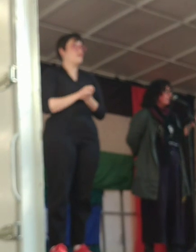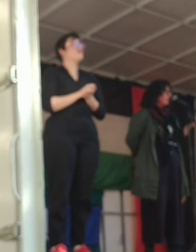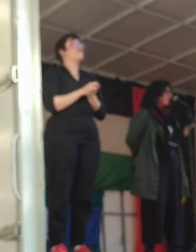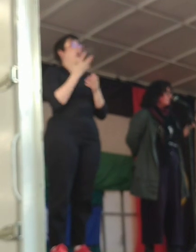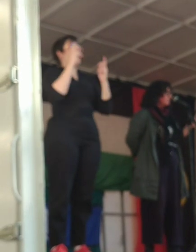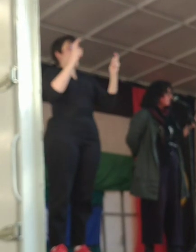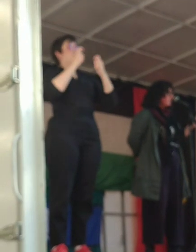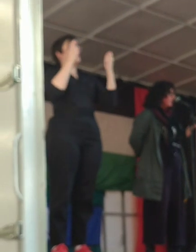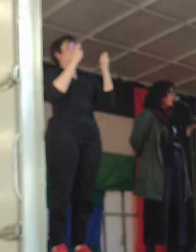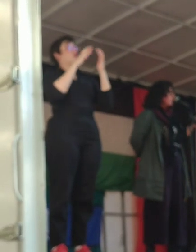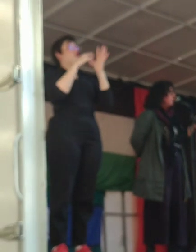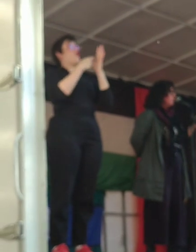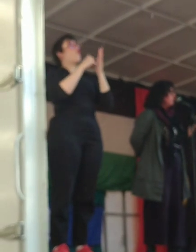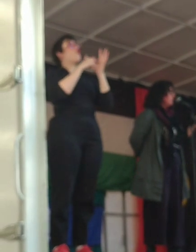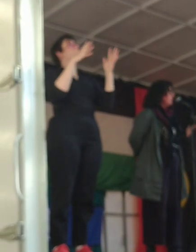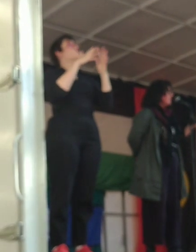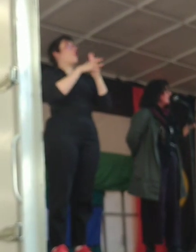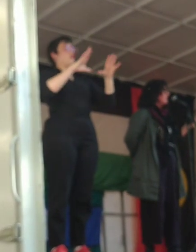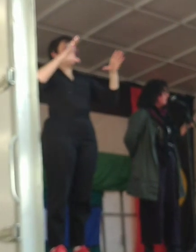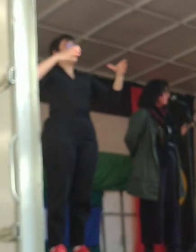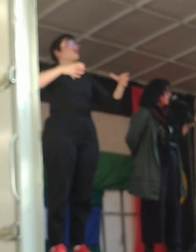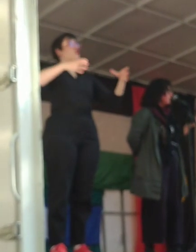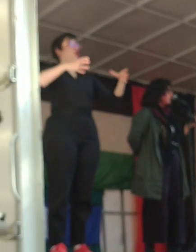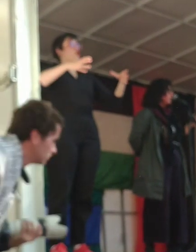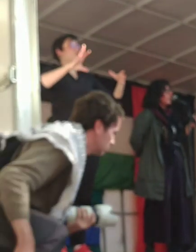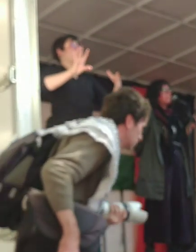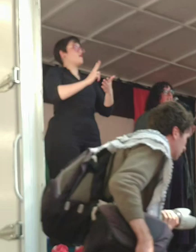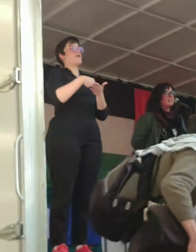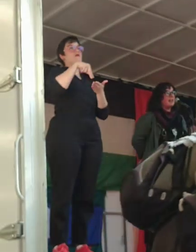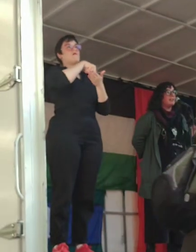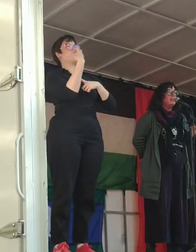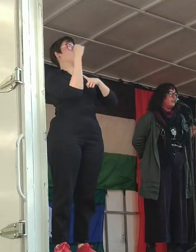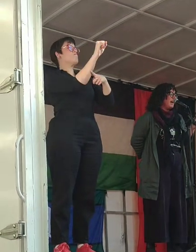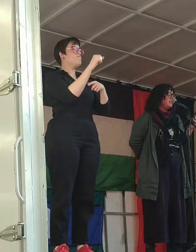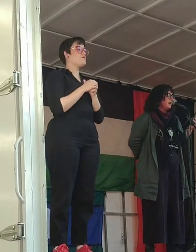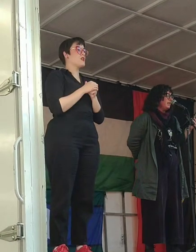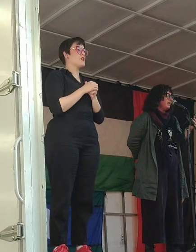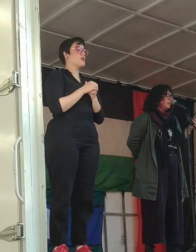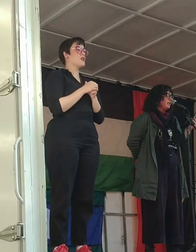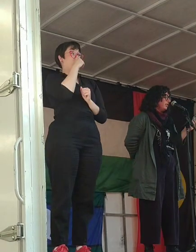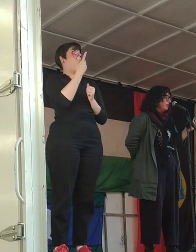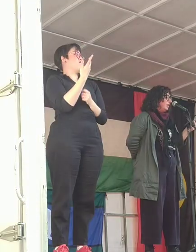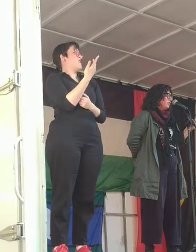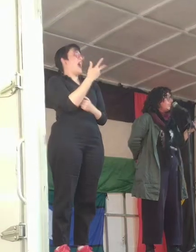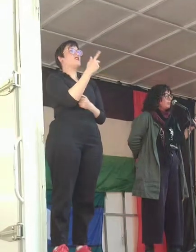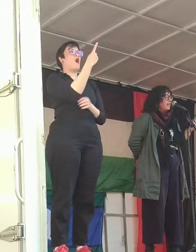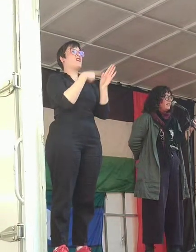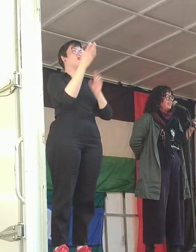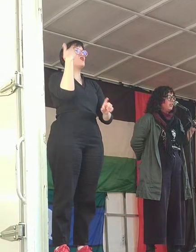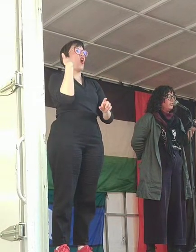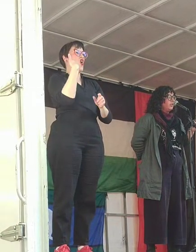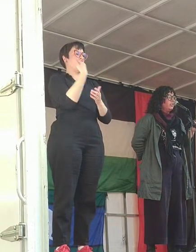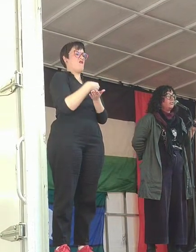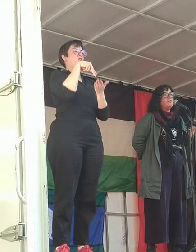Warsaw Ghetto Uprising, when Jews imprisoned in that ghetto during the Holocaust came together some 81 years ago to